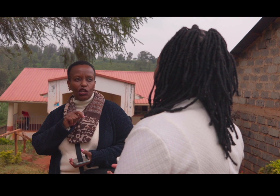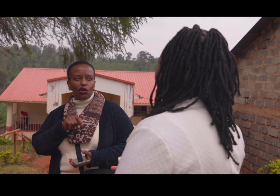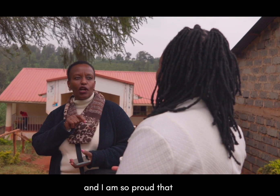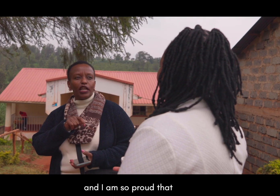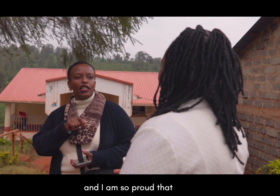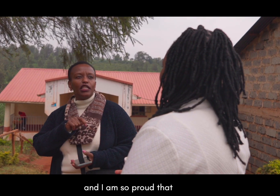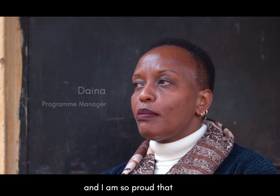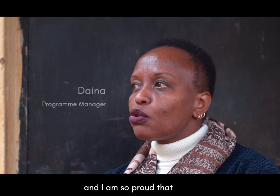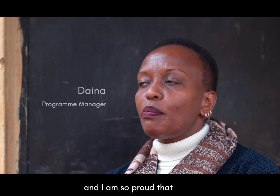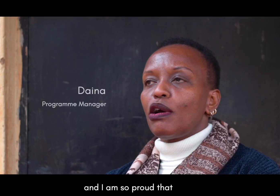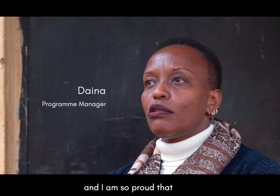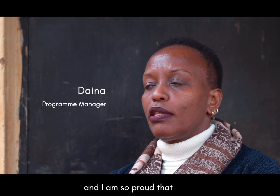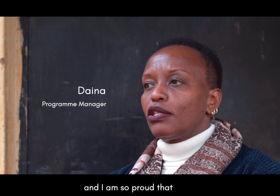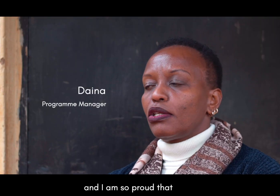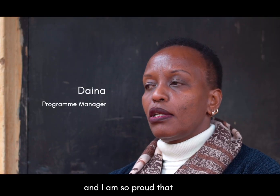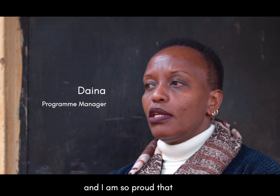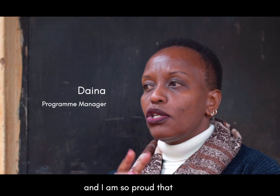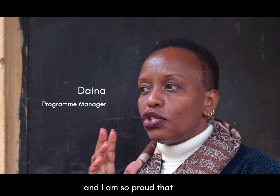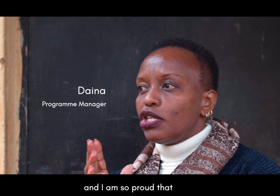And I'm so proud that she is